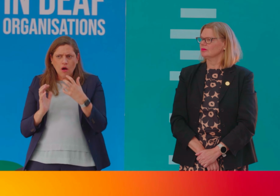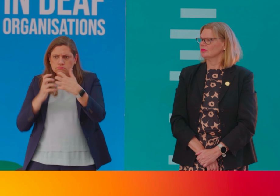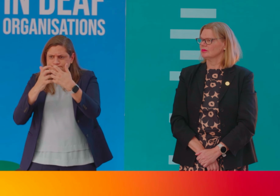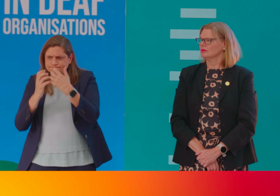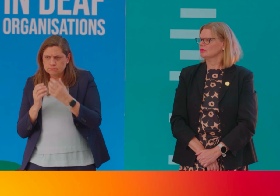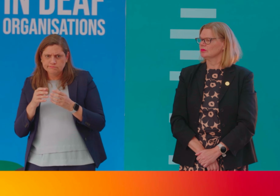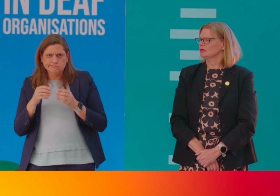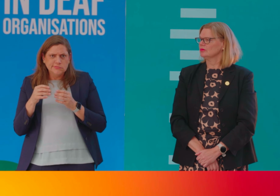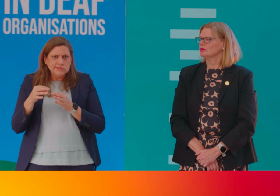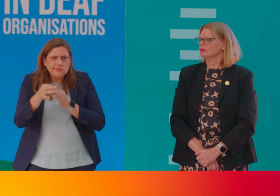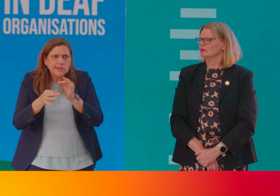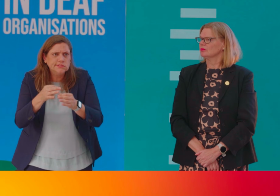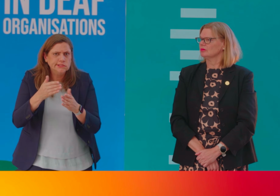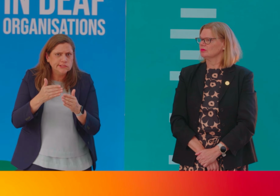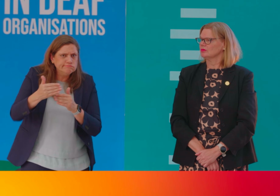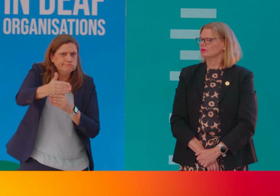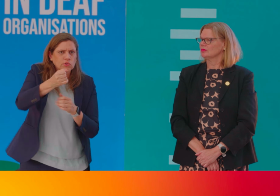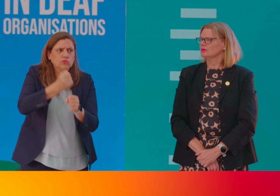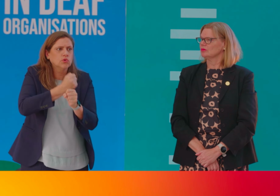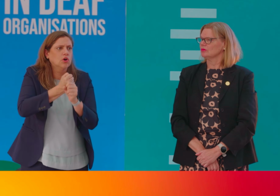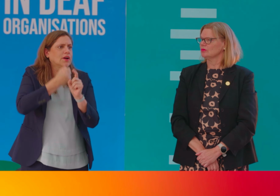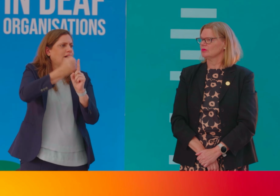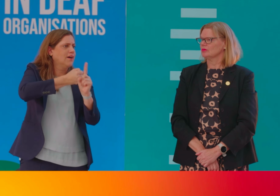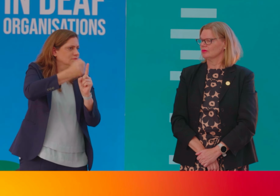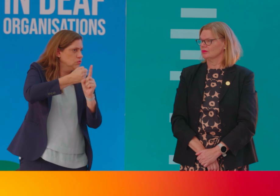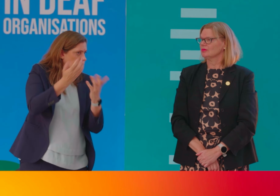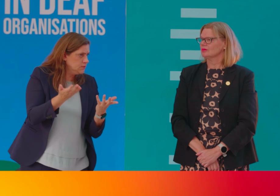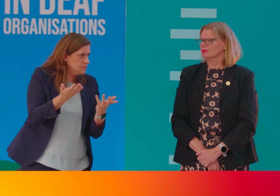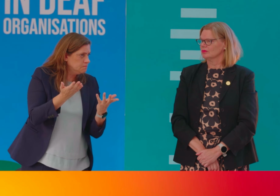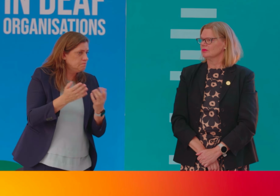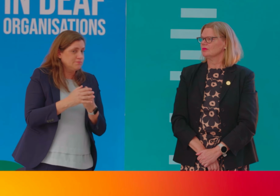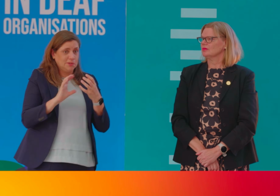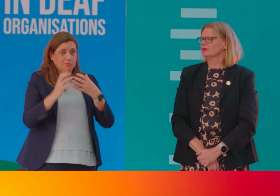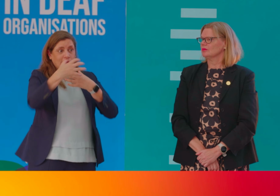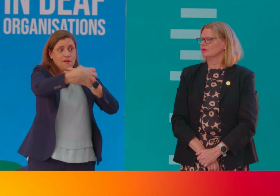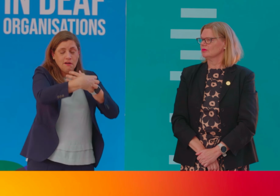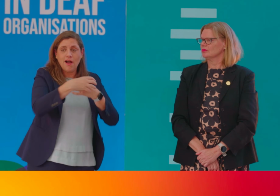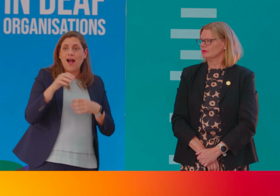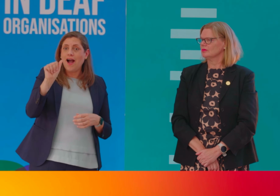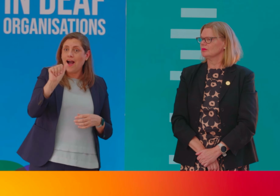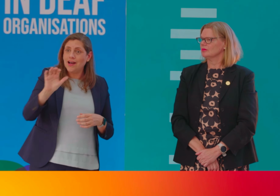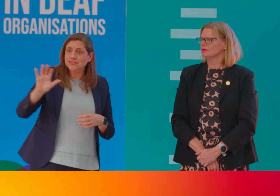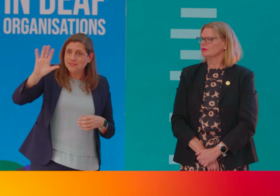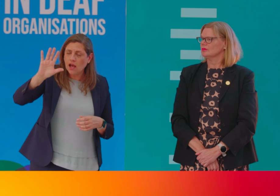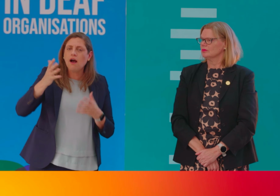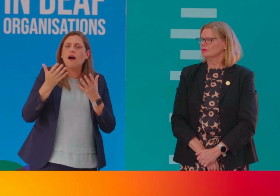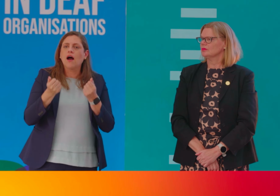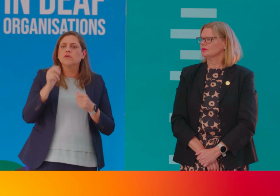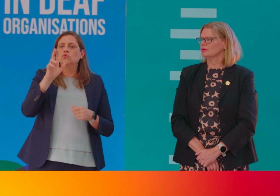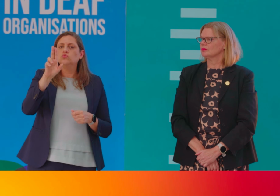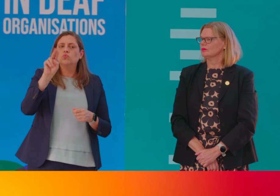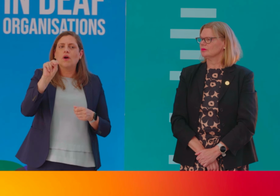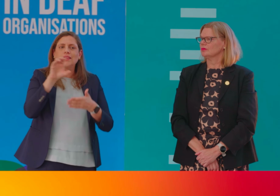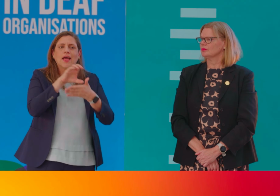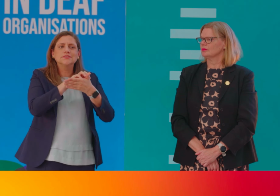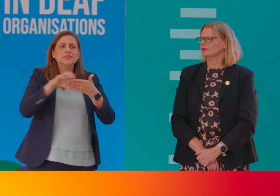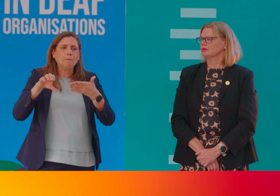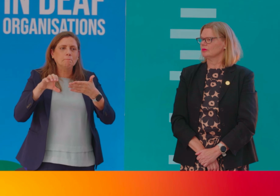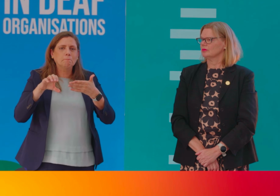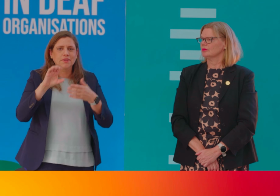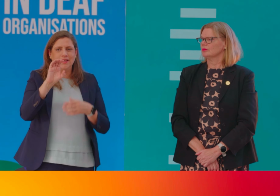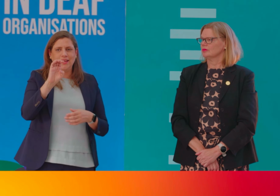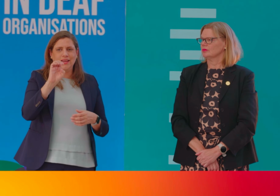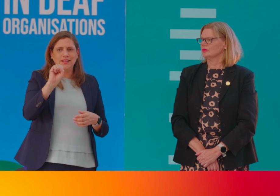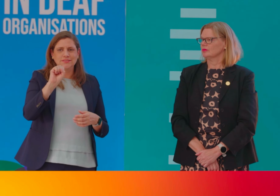This protocol has been contextualized to issues within Africa, and you can use